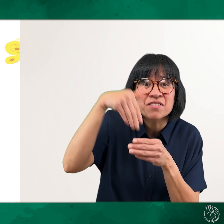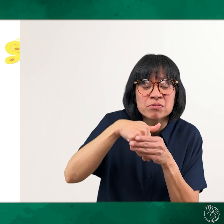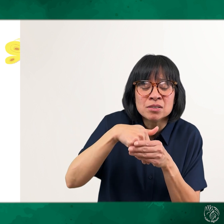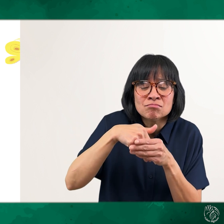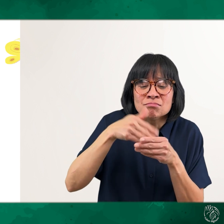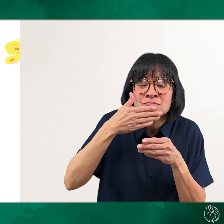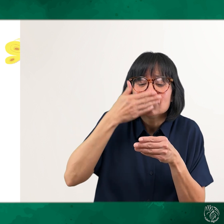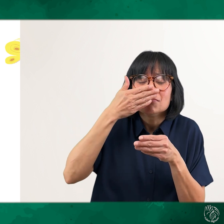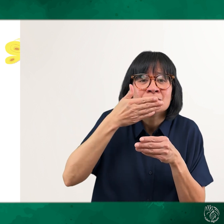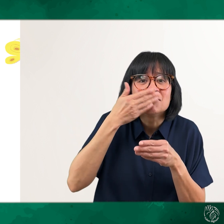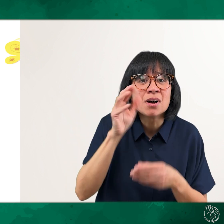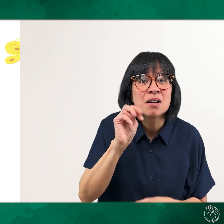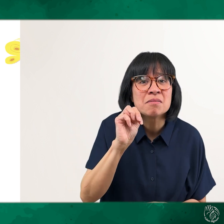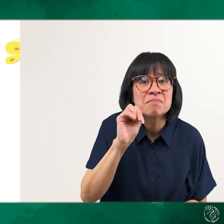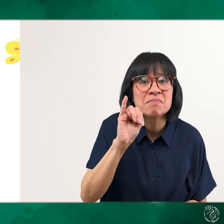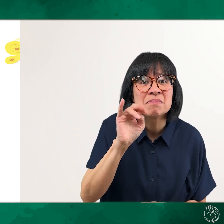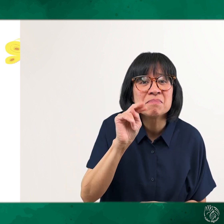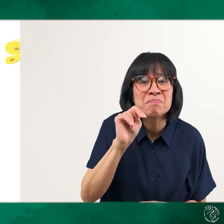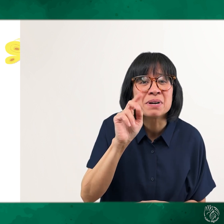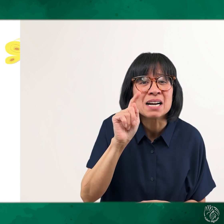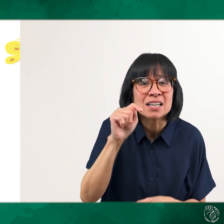sealed in a mint-flavored envelope